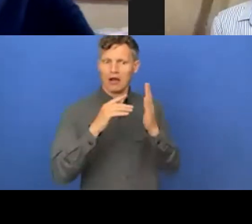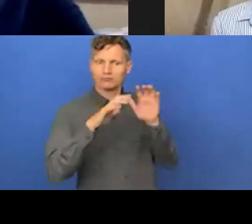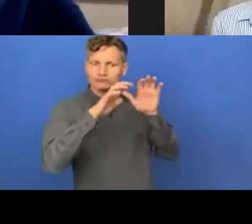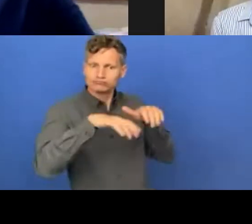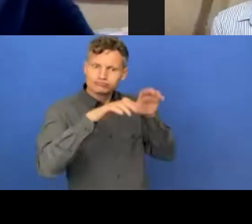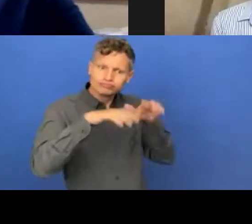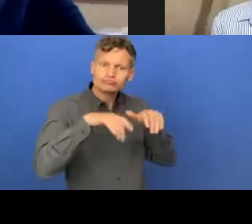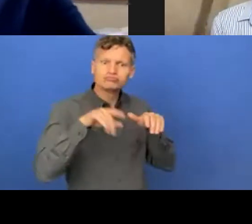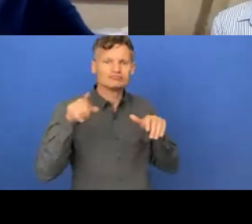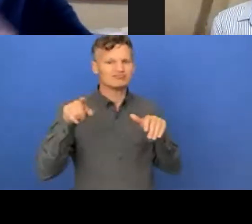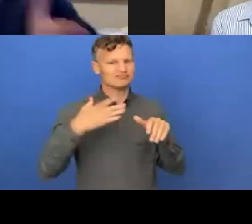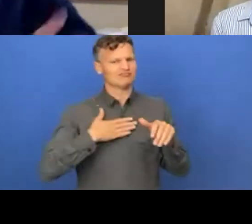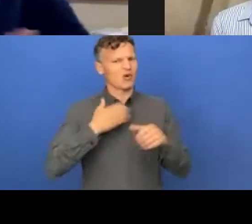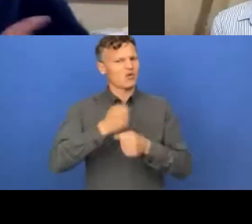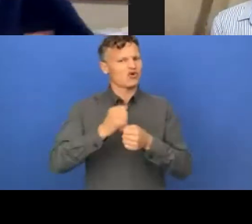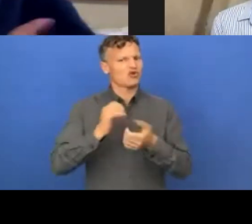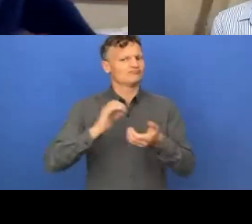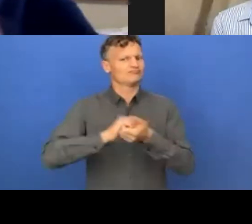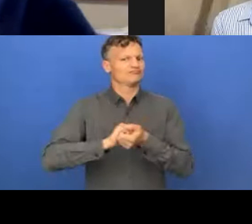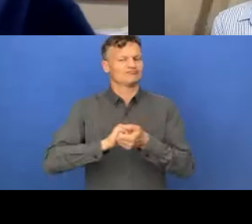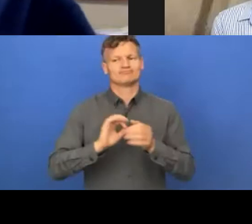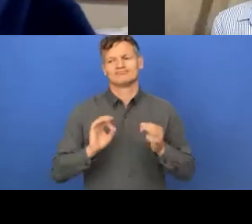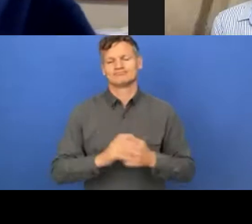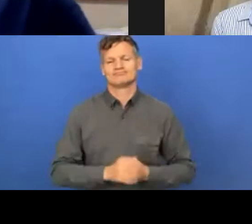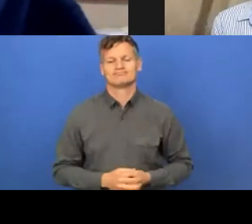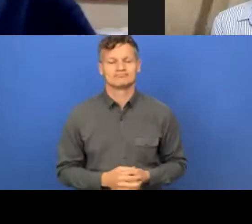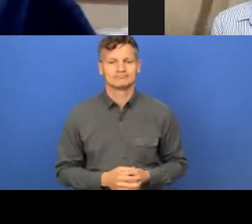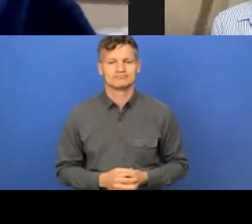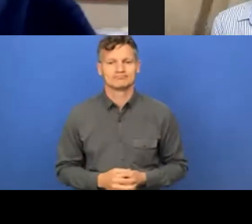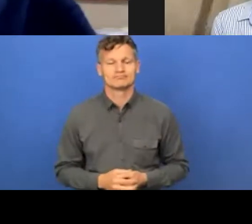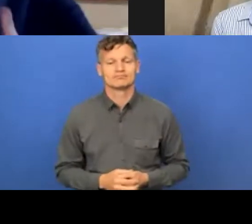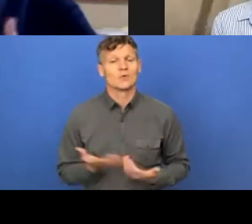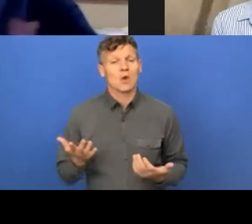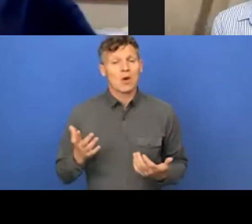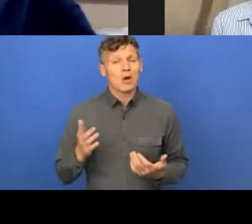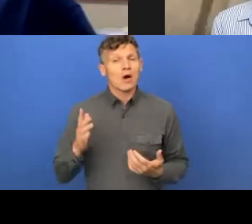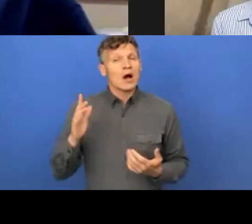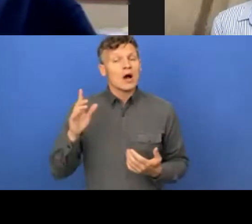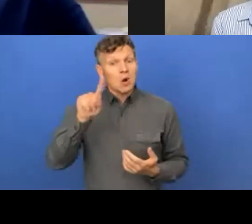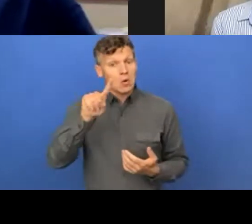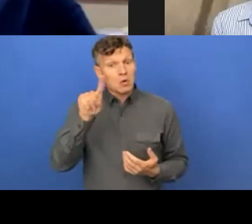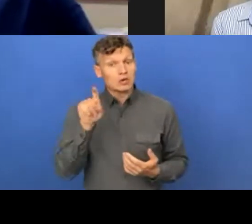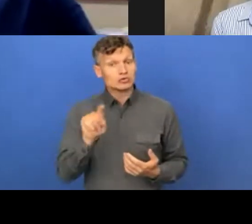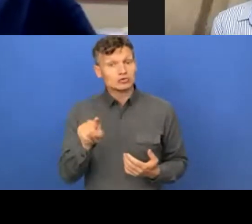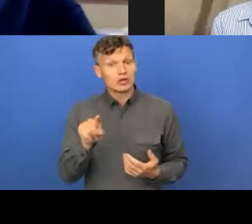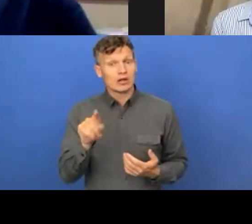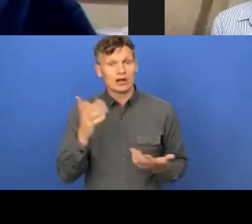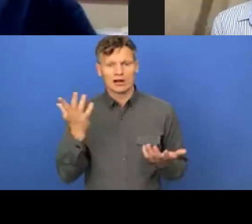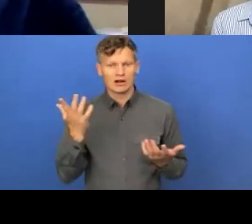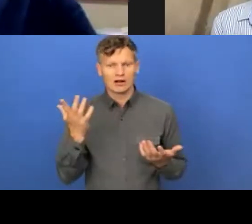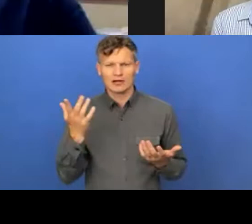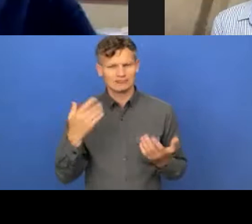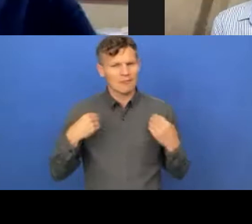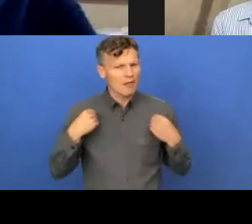did. So I guess in terms of why the question, your question of why involving young people